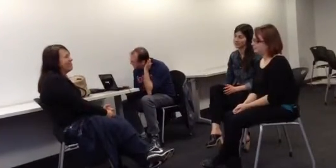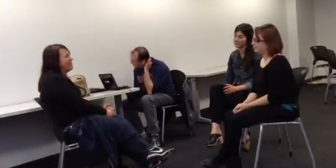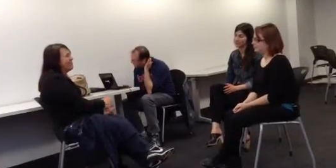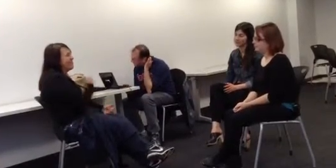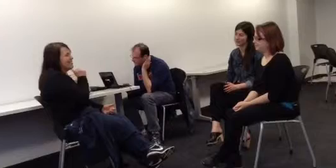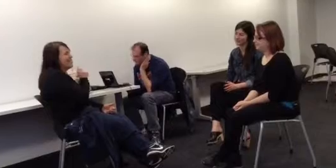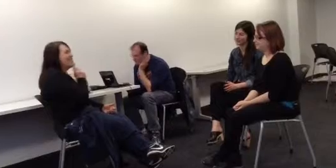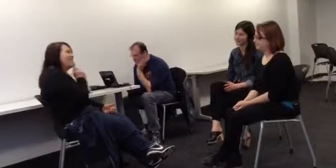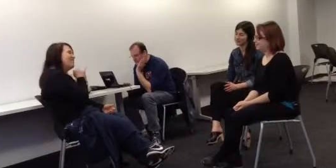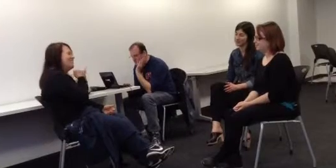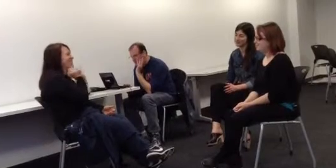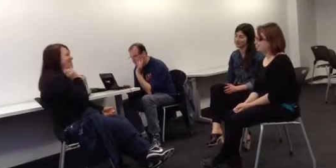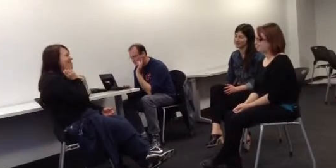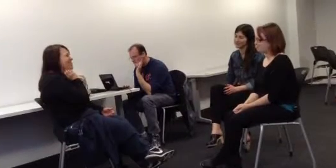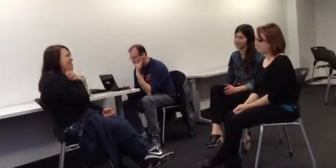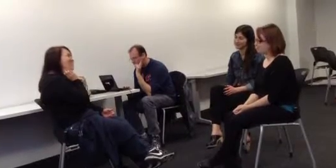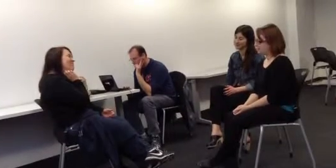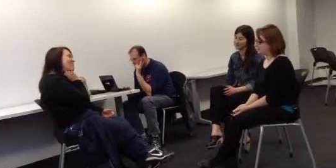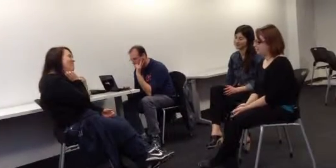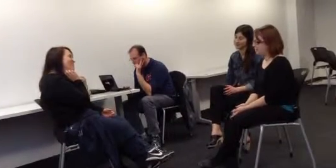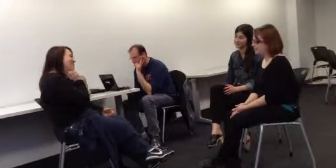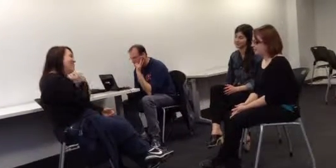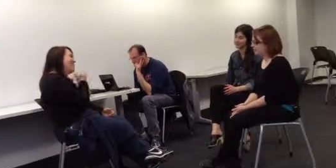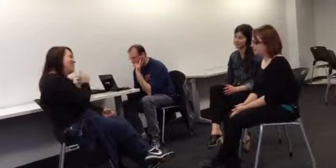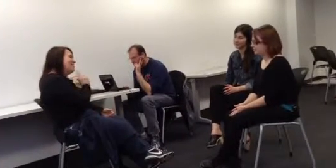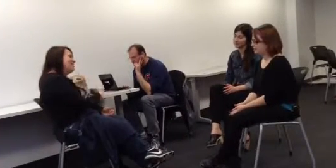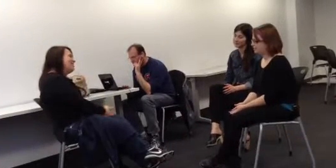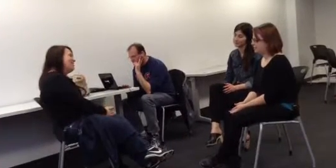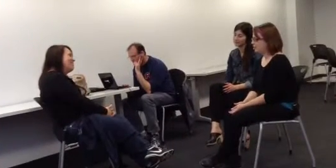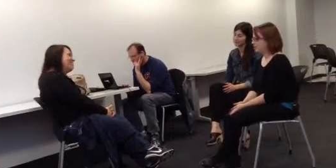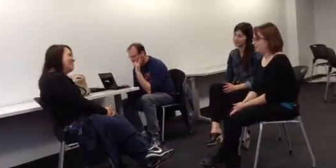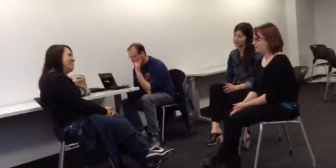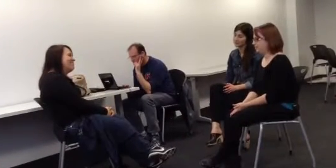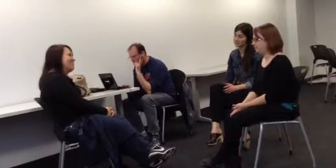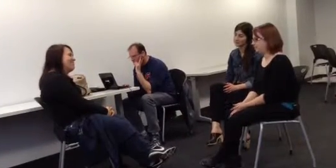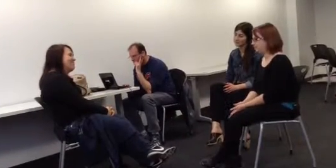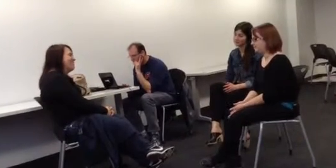Sort of all the same. Not really. Not really.